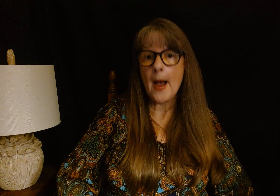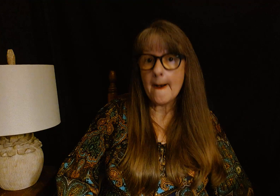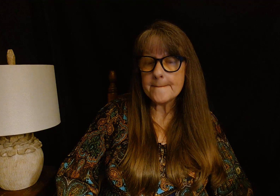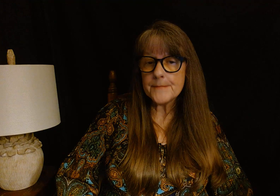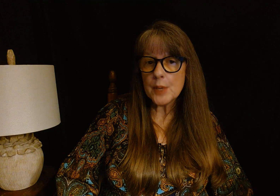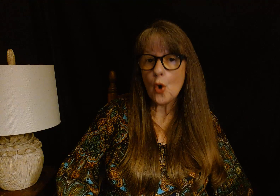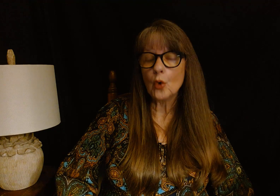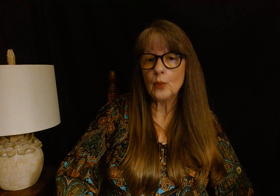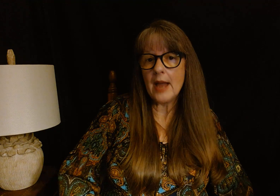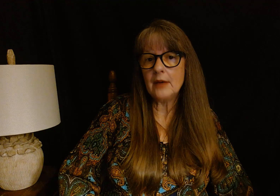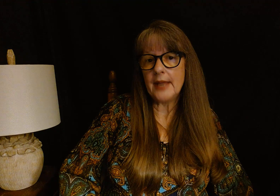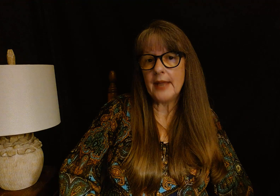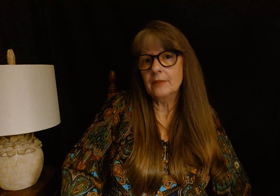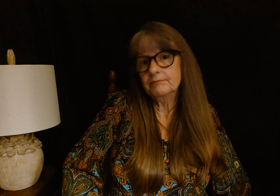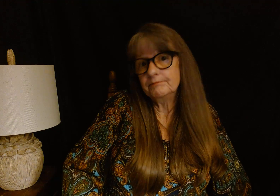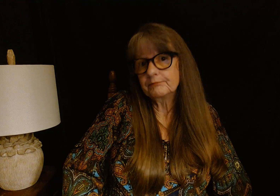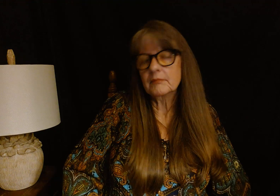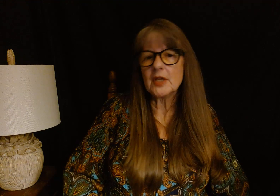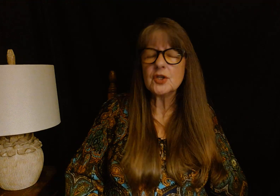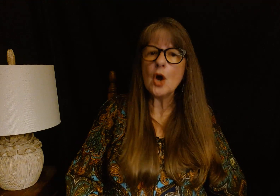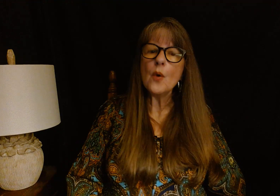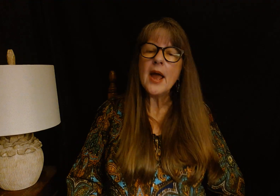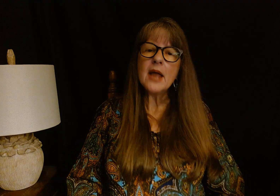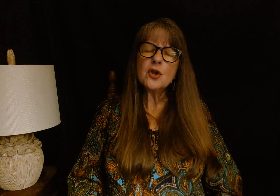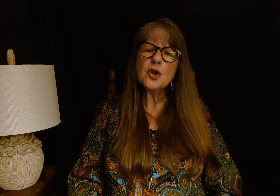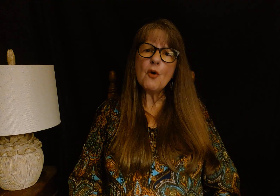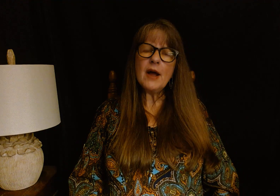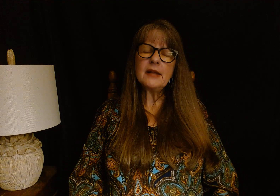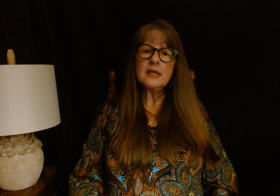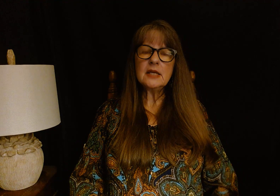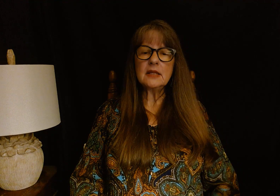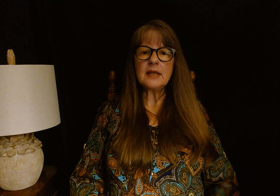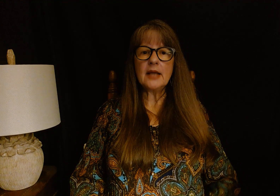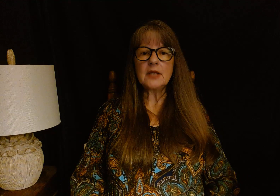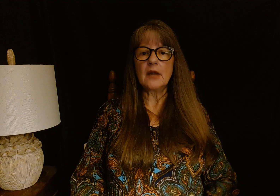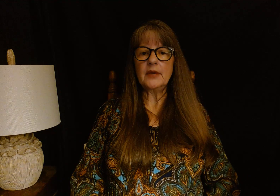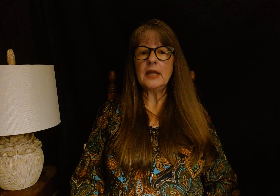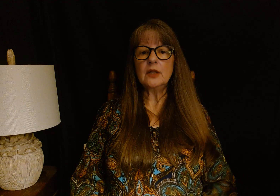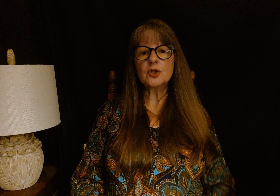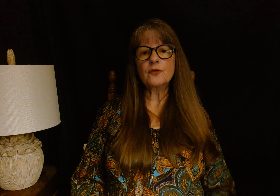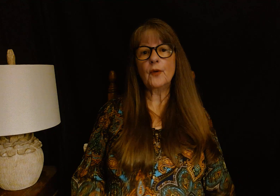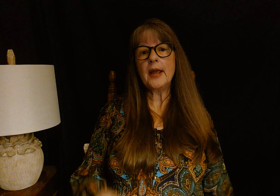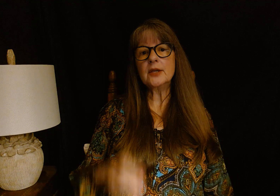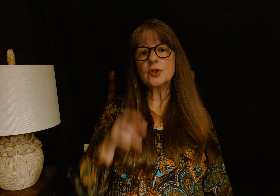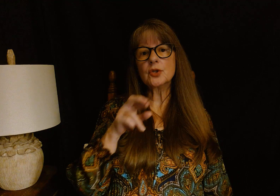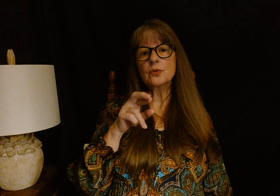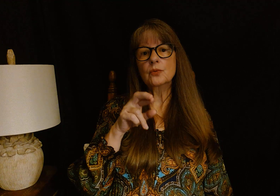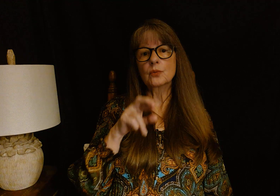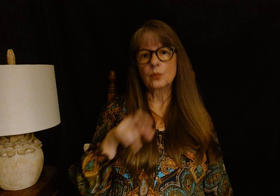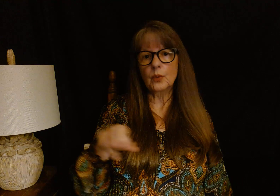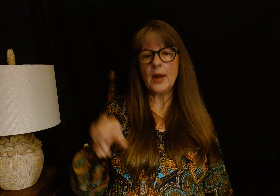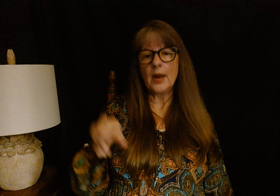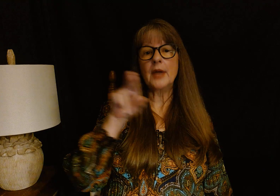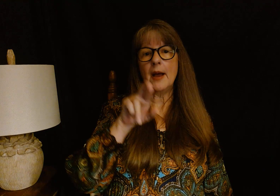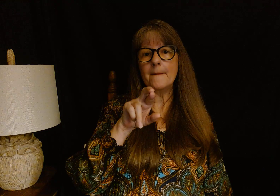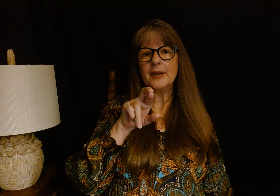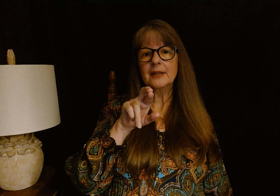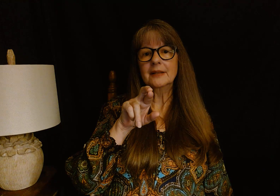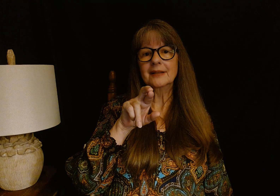up or round down. So, I think that that's kind of an English phrase, to round up